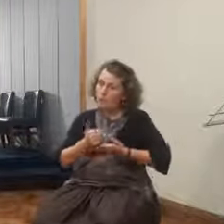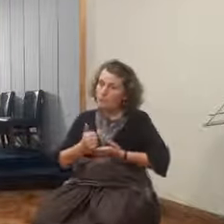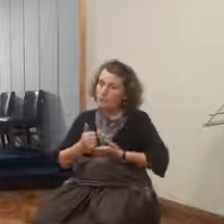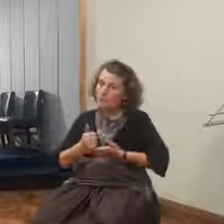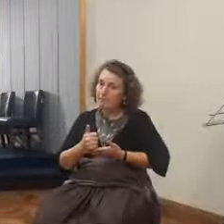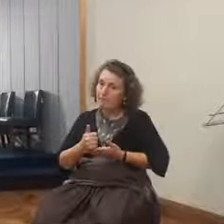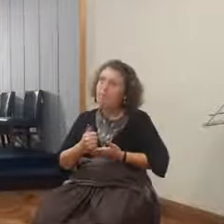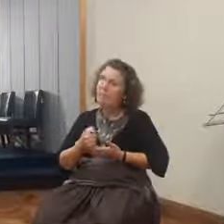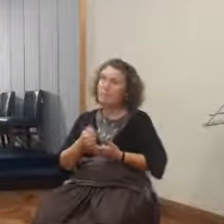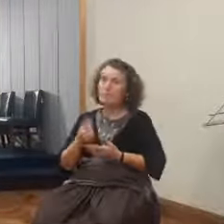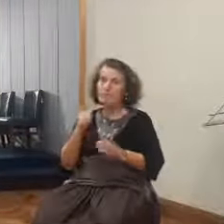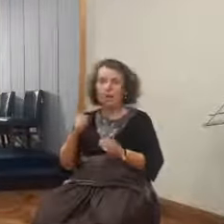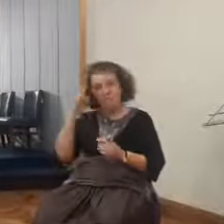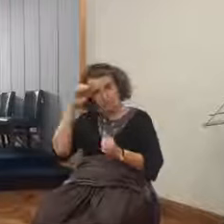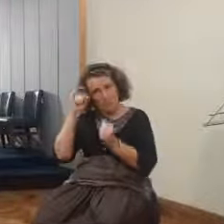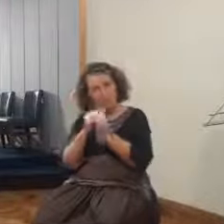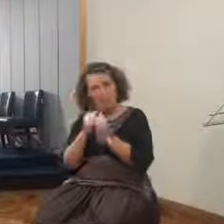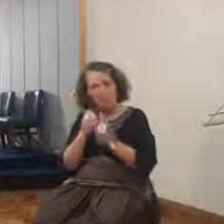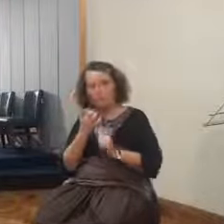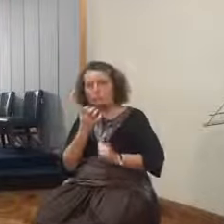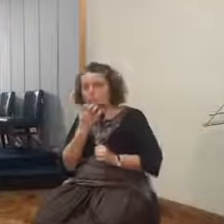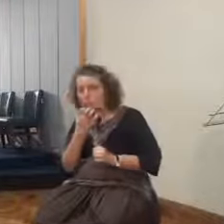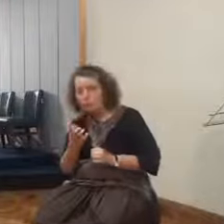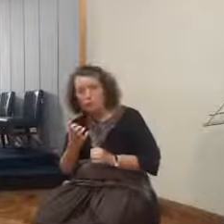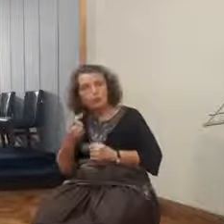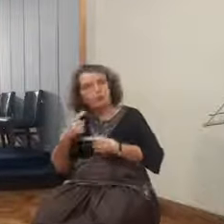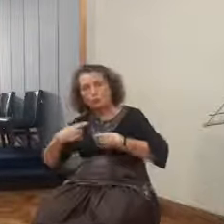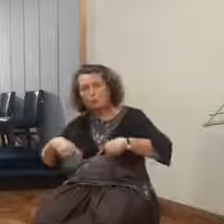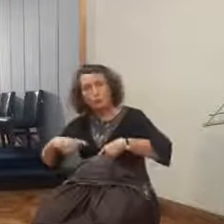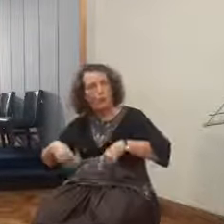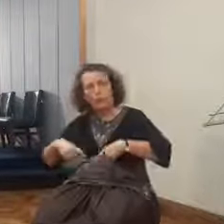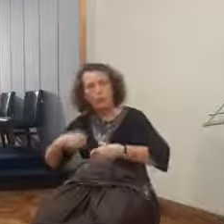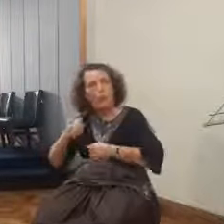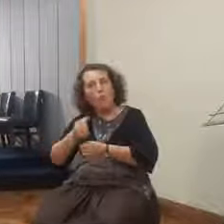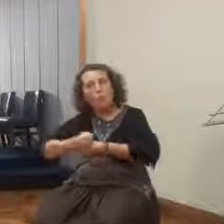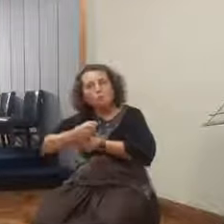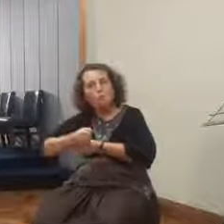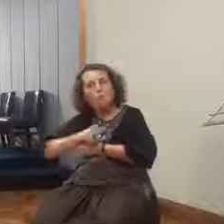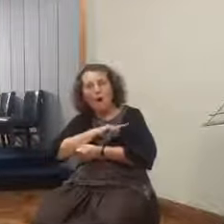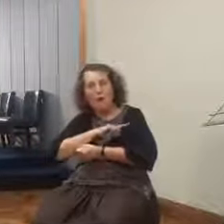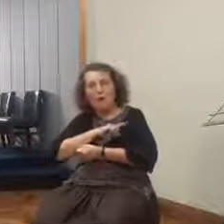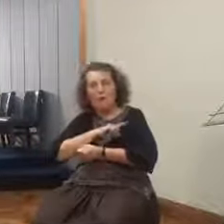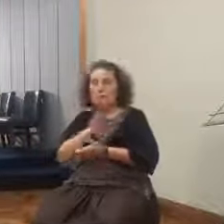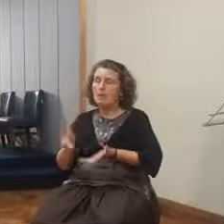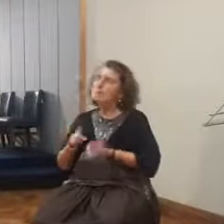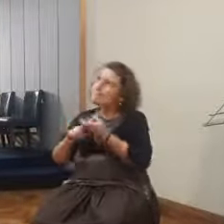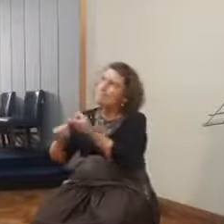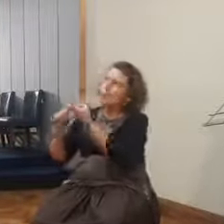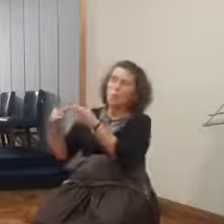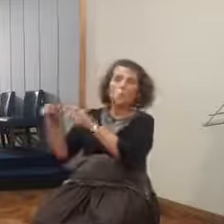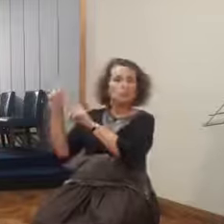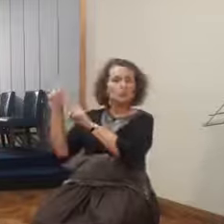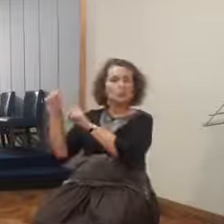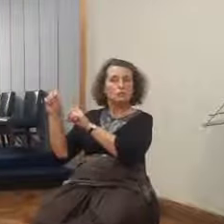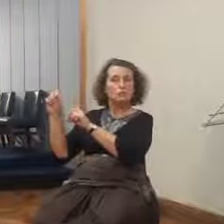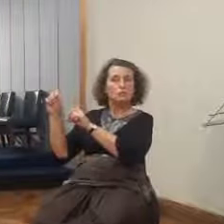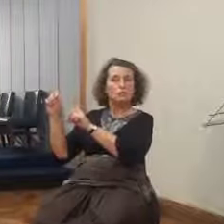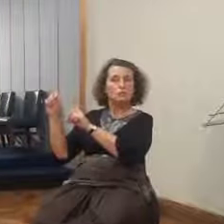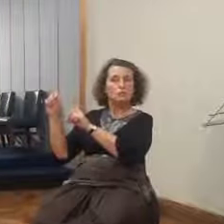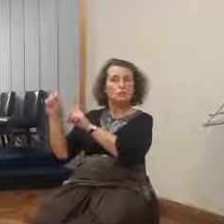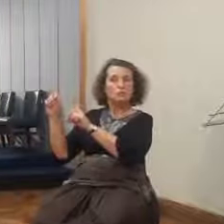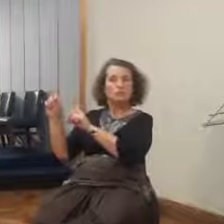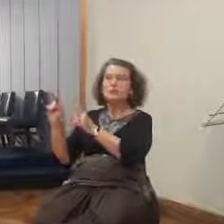it was able to keep, because its dependence had to be upon the Lord. And no matter what armaments we have,